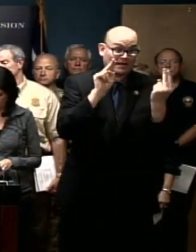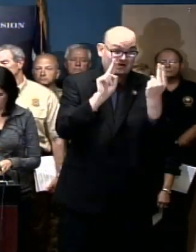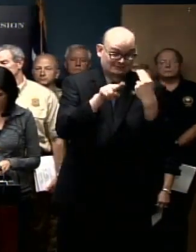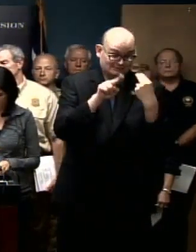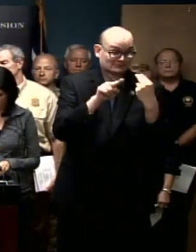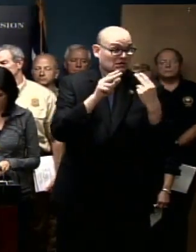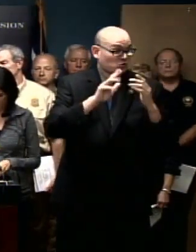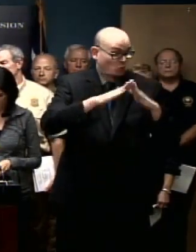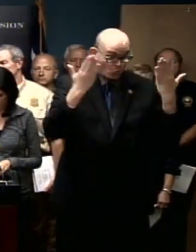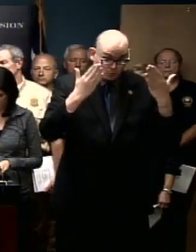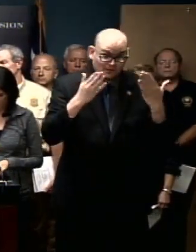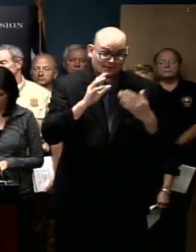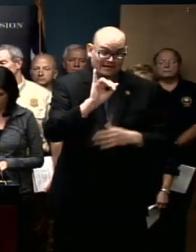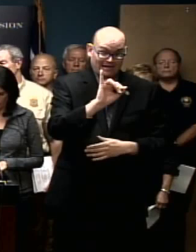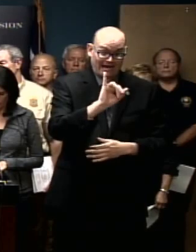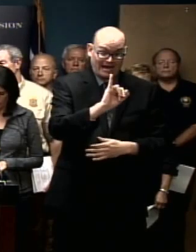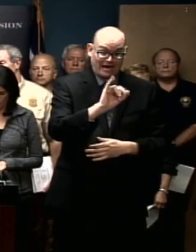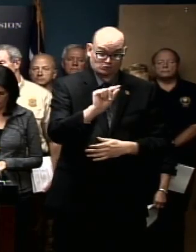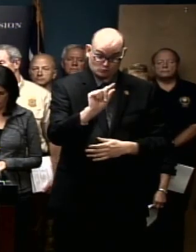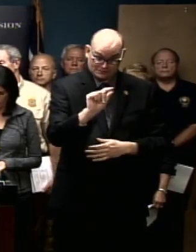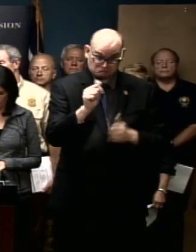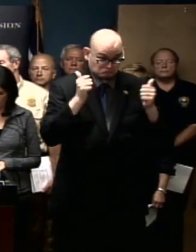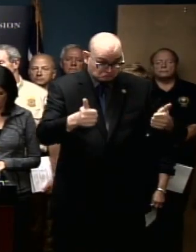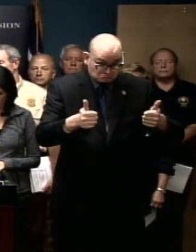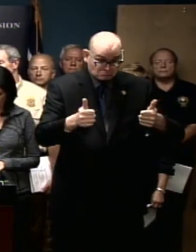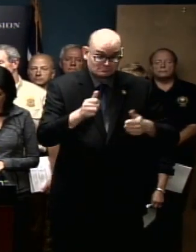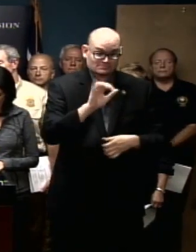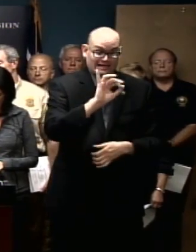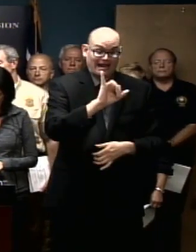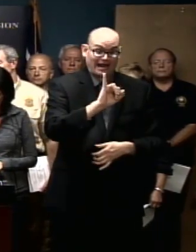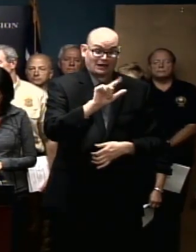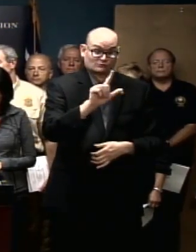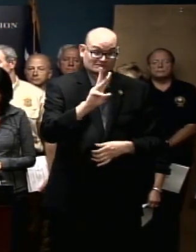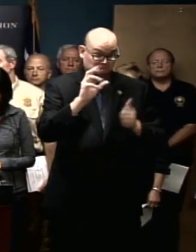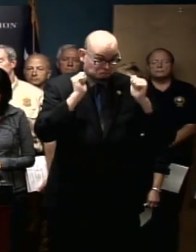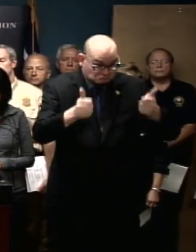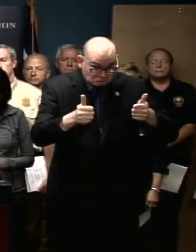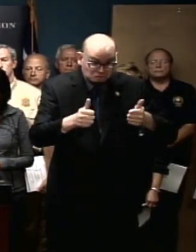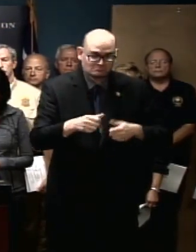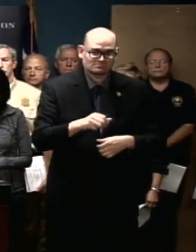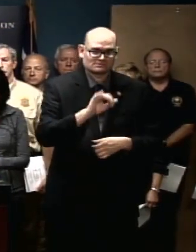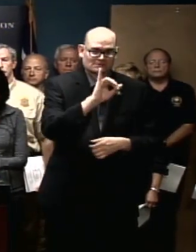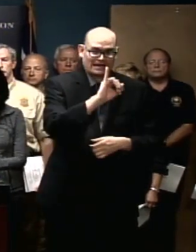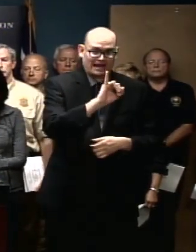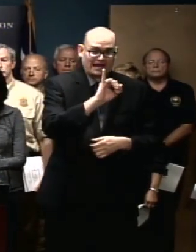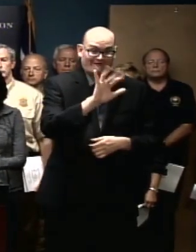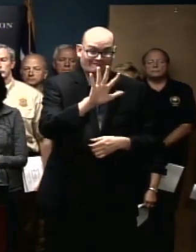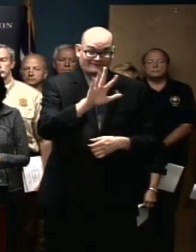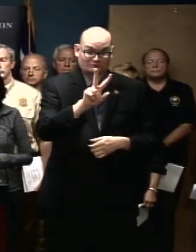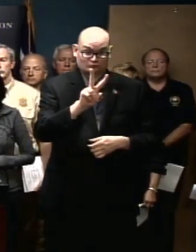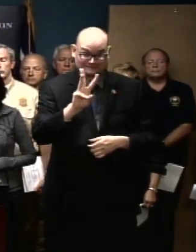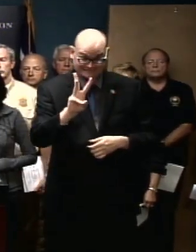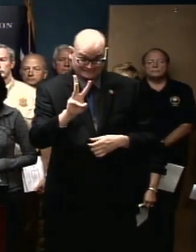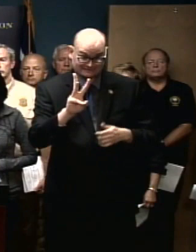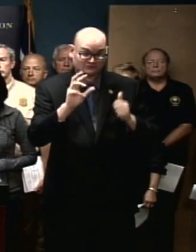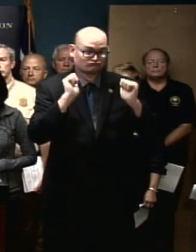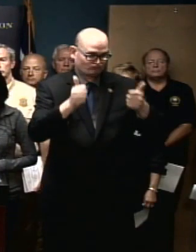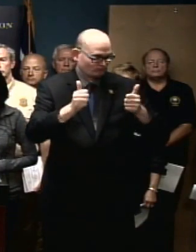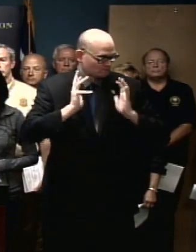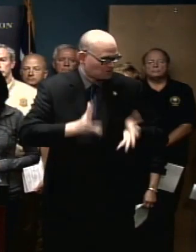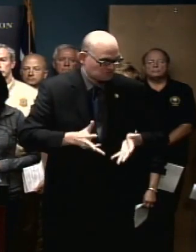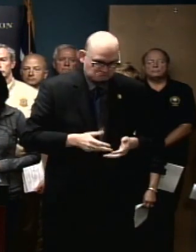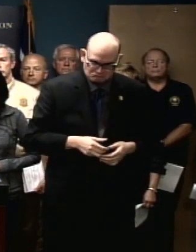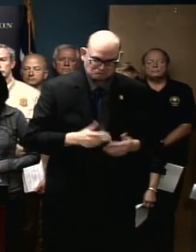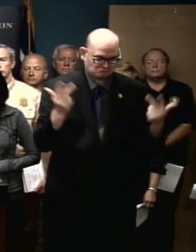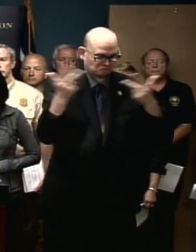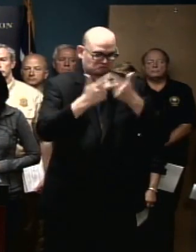I-20, I-26, and I-526 are all open and currently available to utilize. Our crews have been